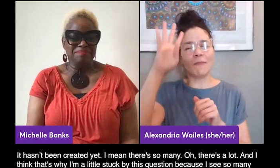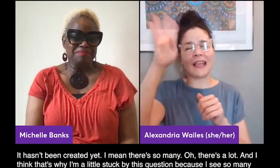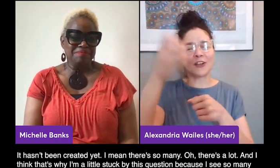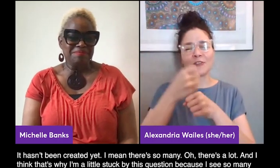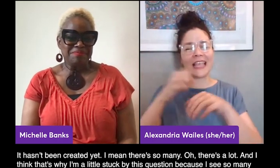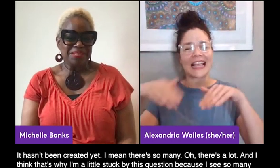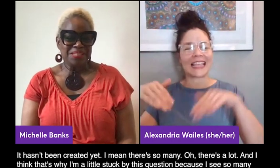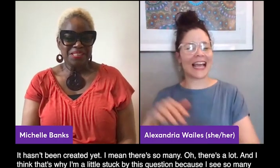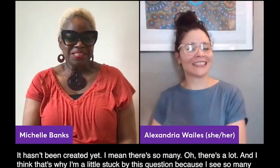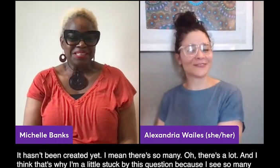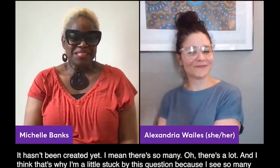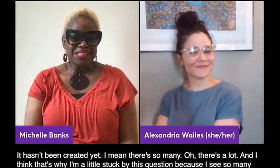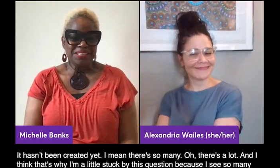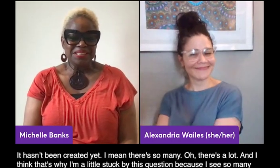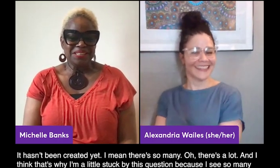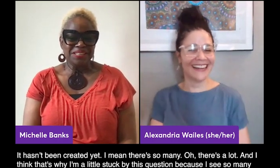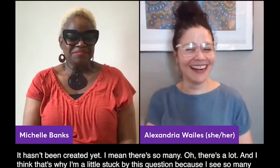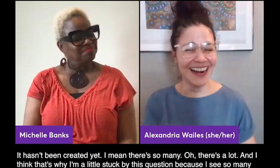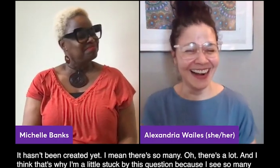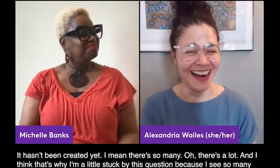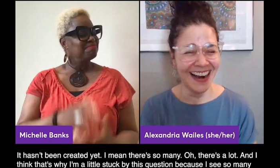It hasn't been created yet.